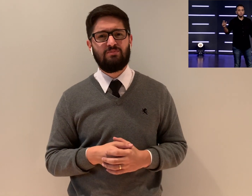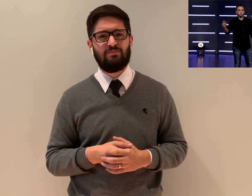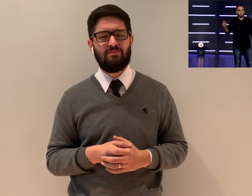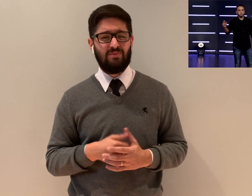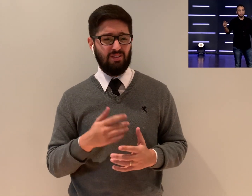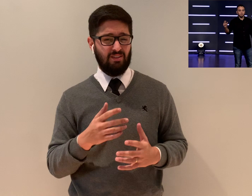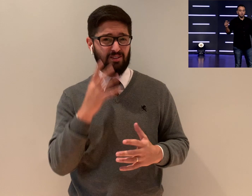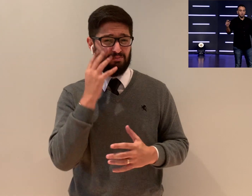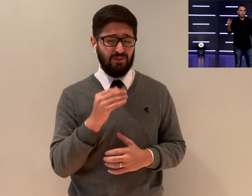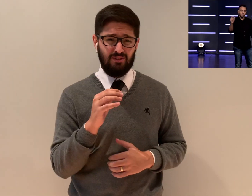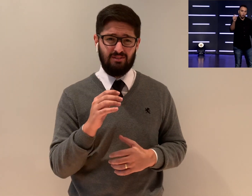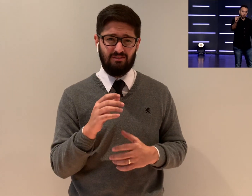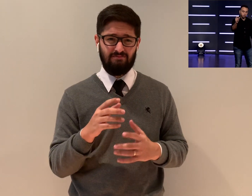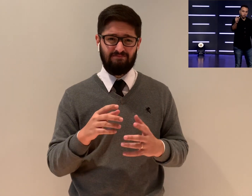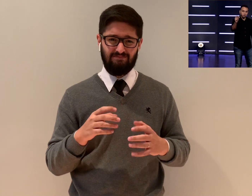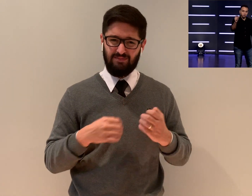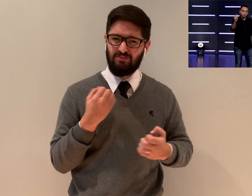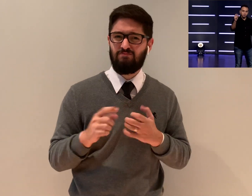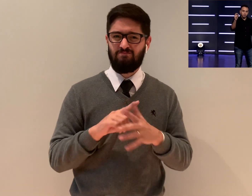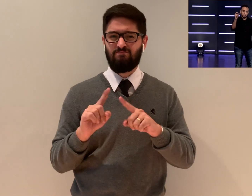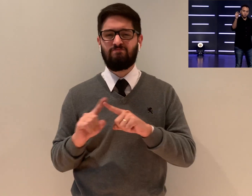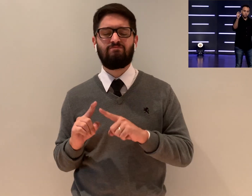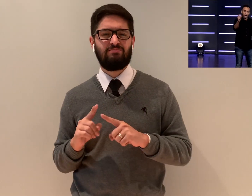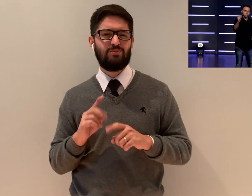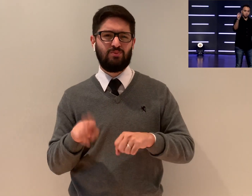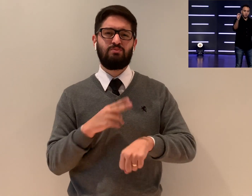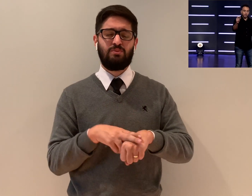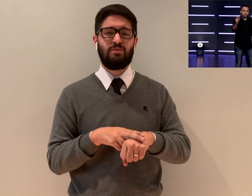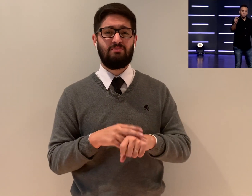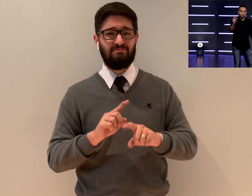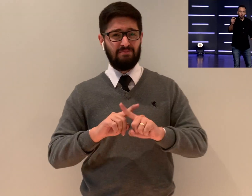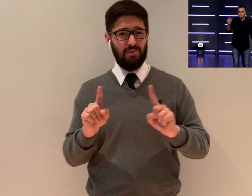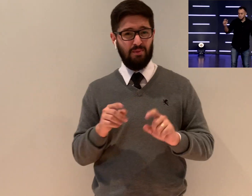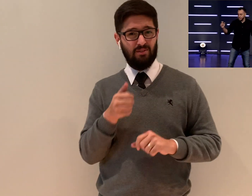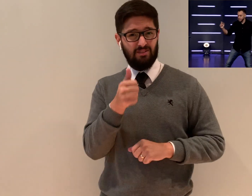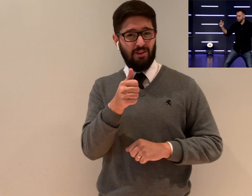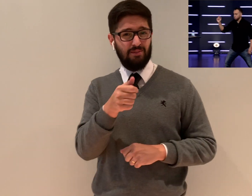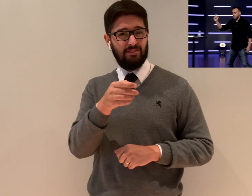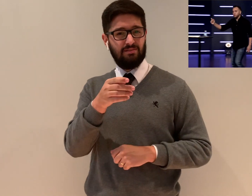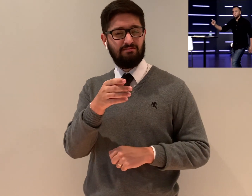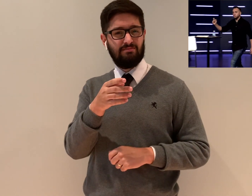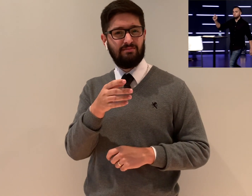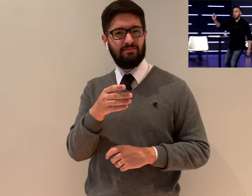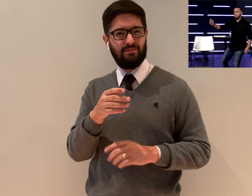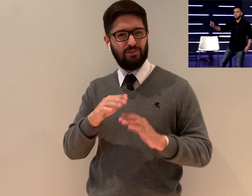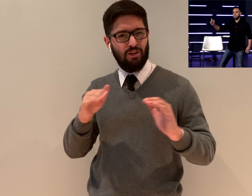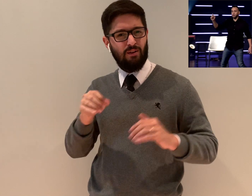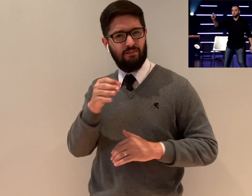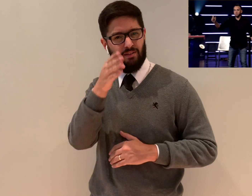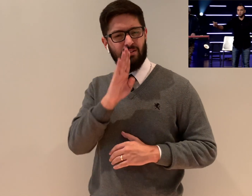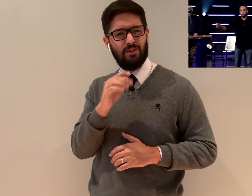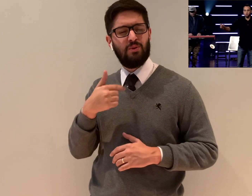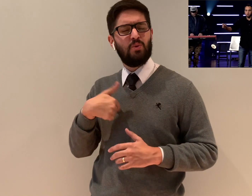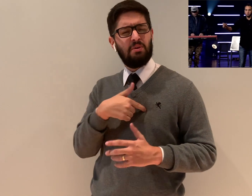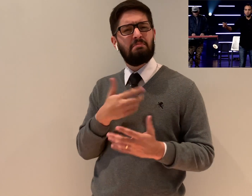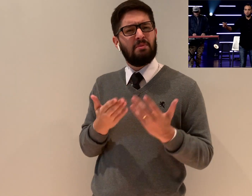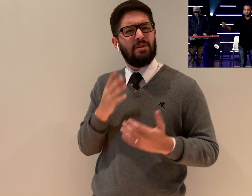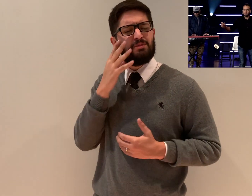moments. However, as a child of God, we may experience moments of